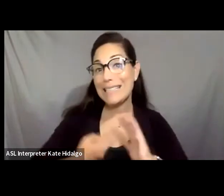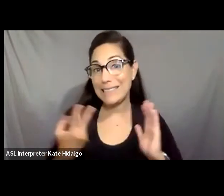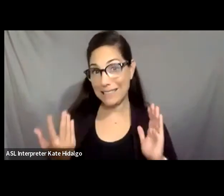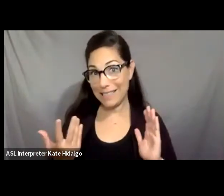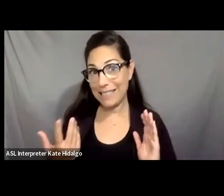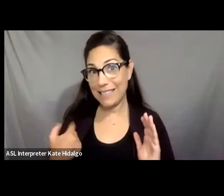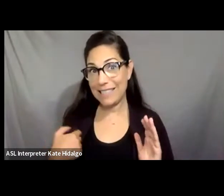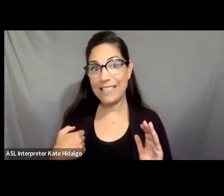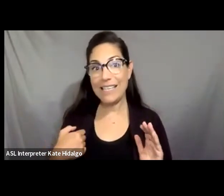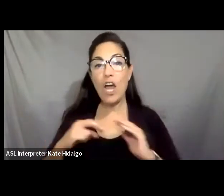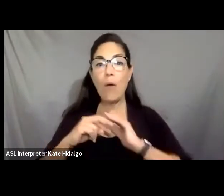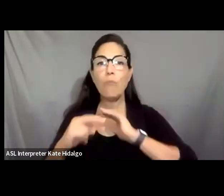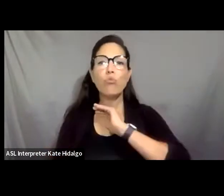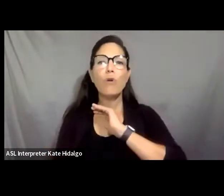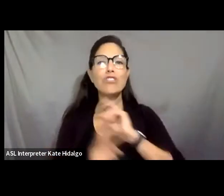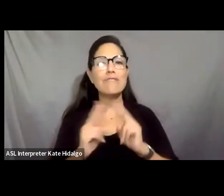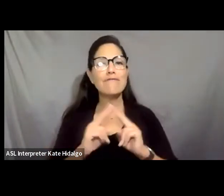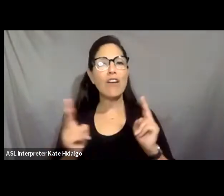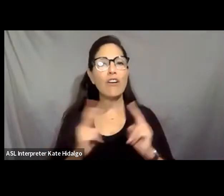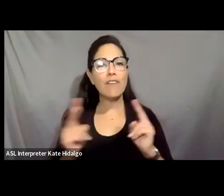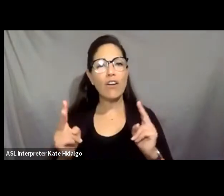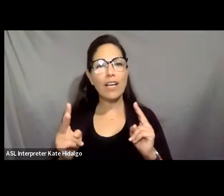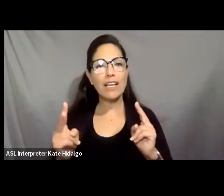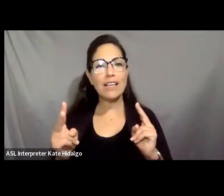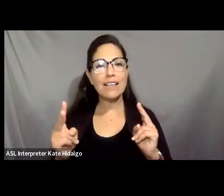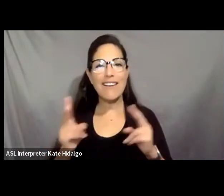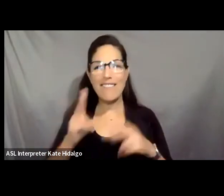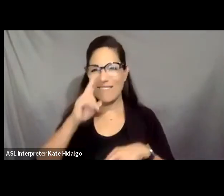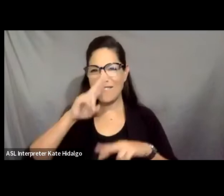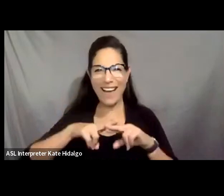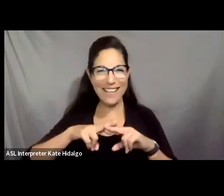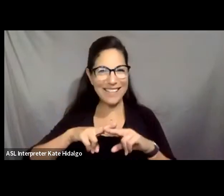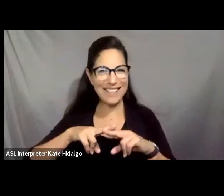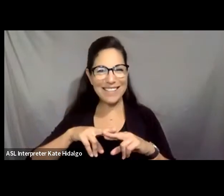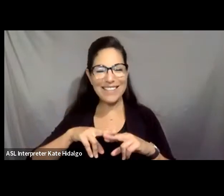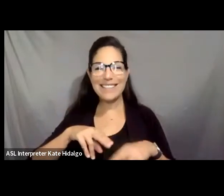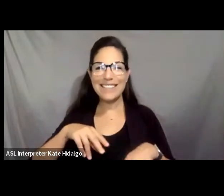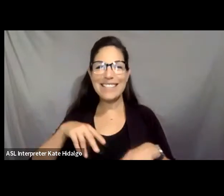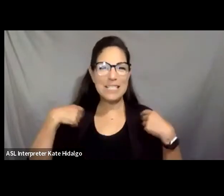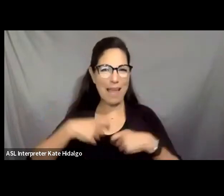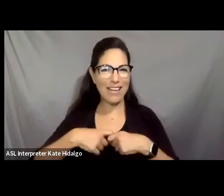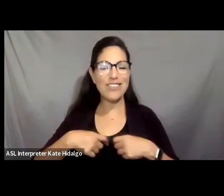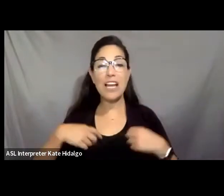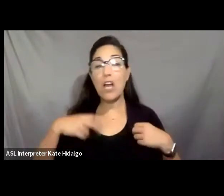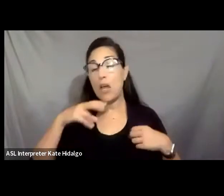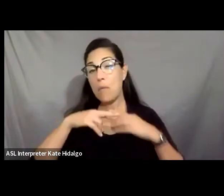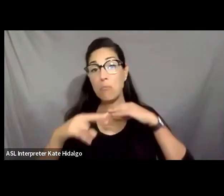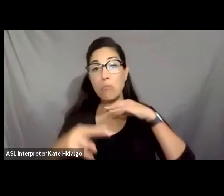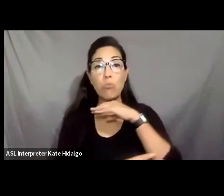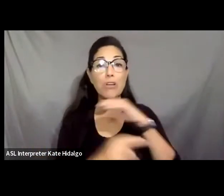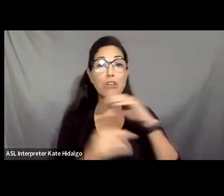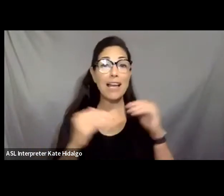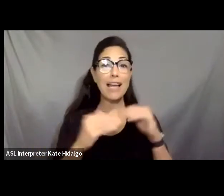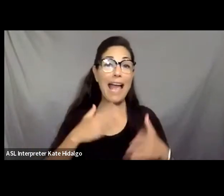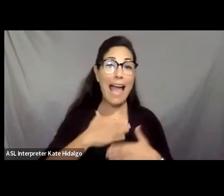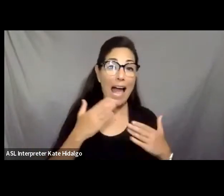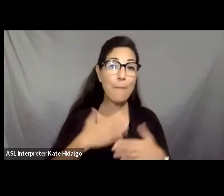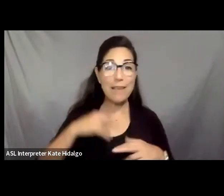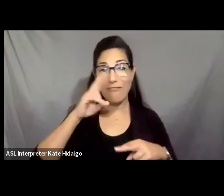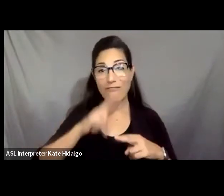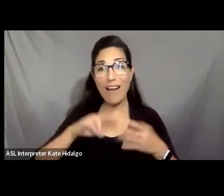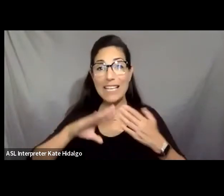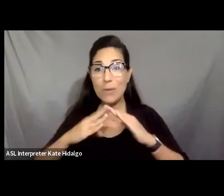kids said is Bridge is very, very divertido, very fun. I love Bridge. Bridge is happy, fun. It's a community.